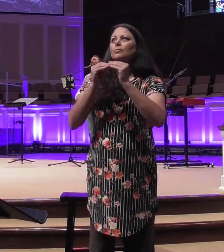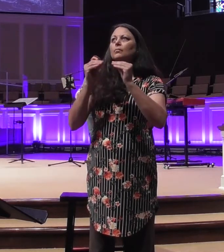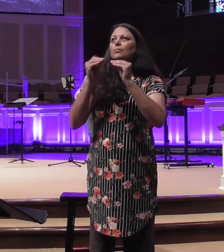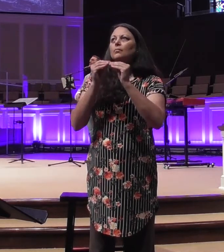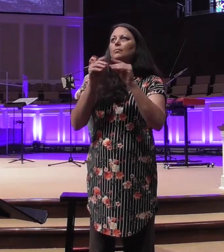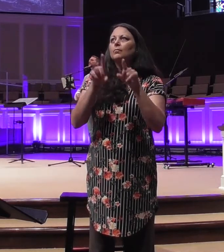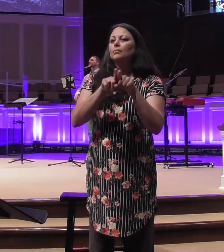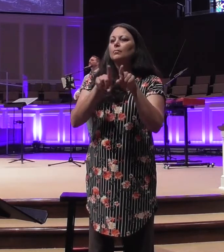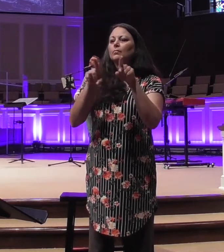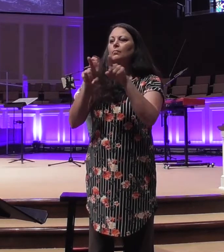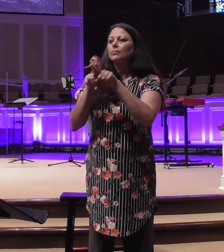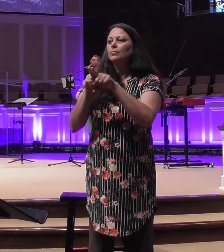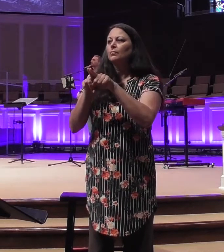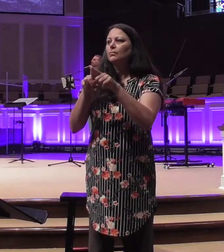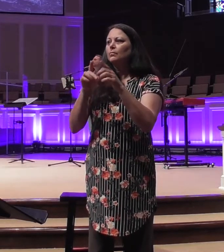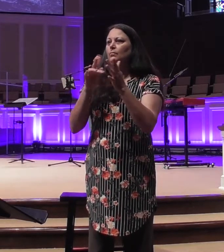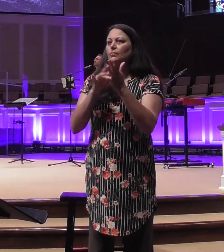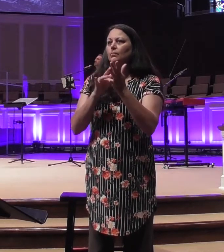Jesus.